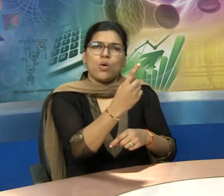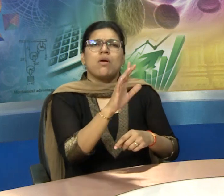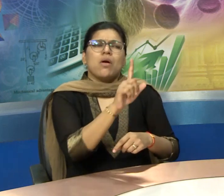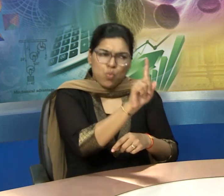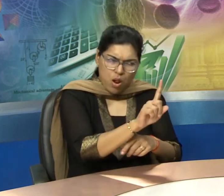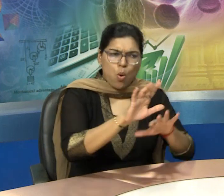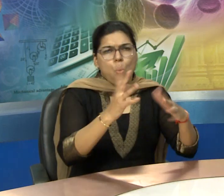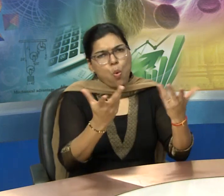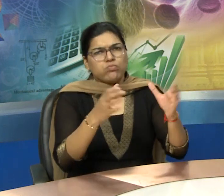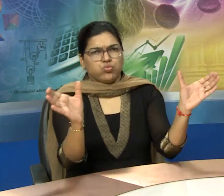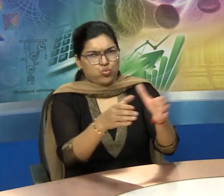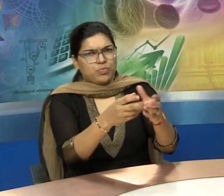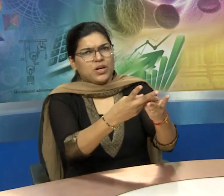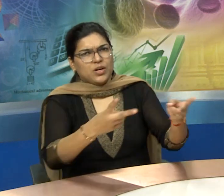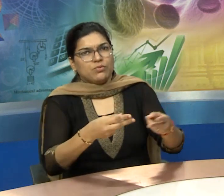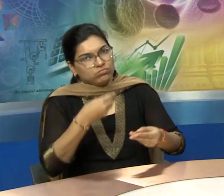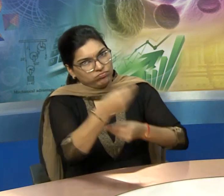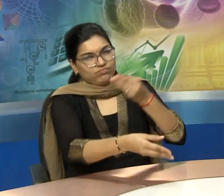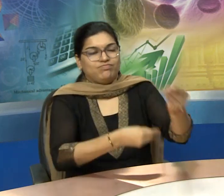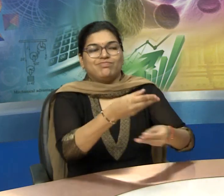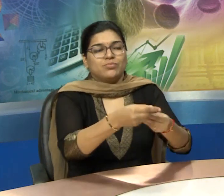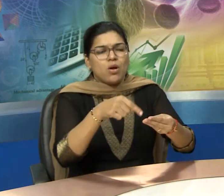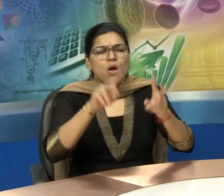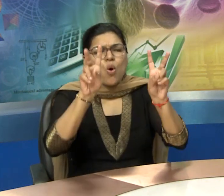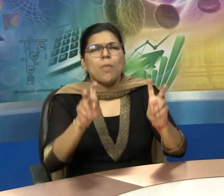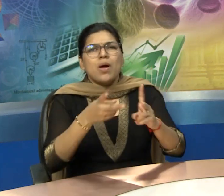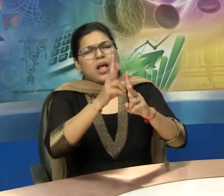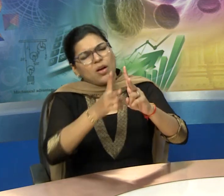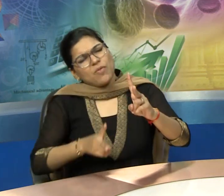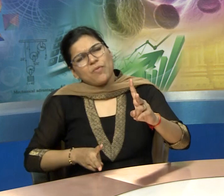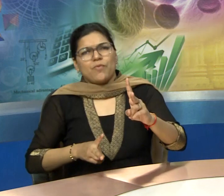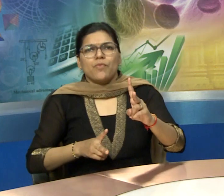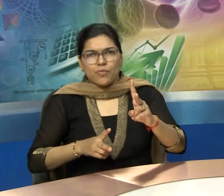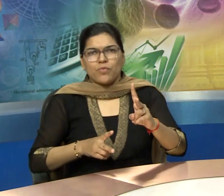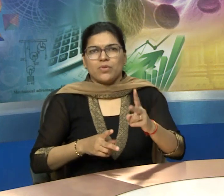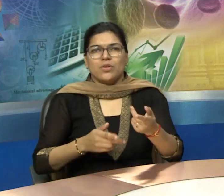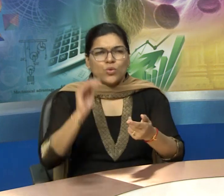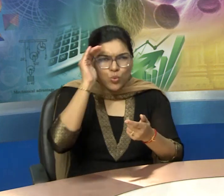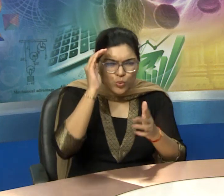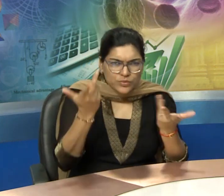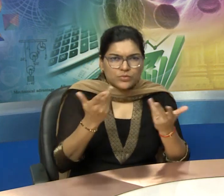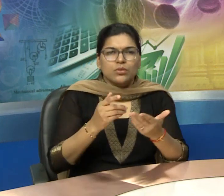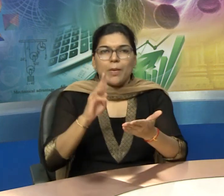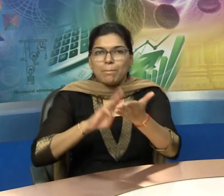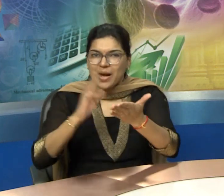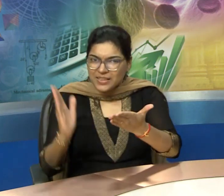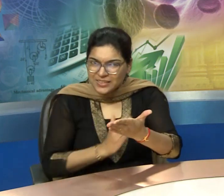In this, we discussed that libraries help to provide accurate and current information